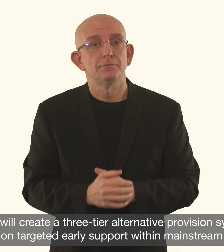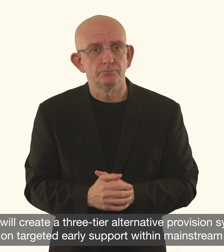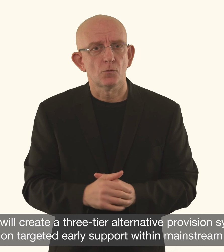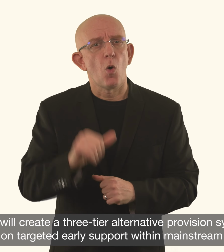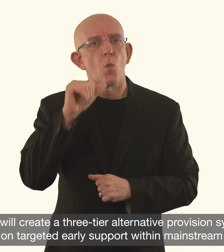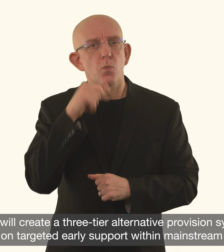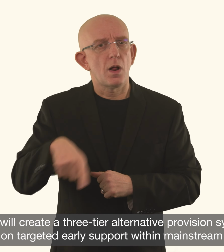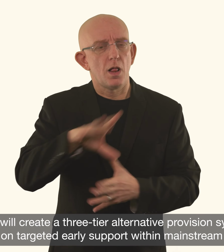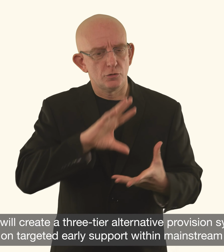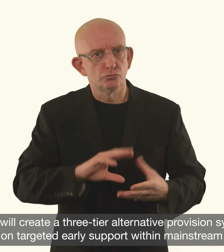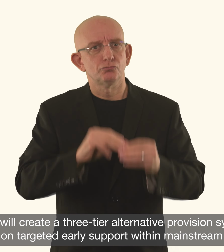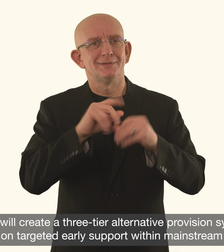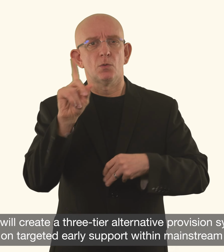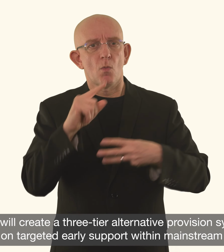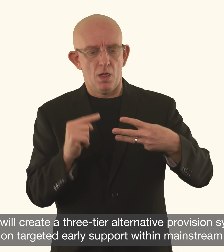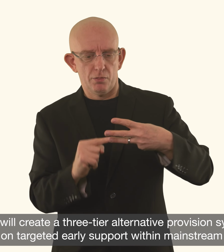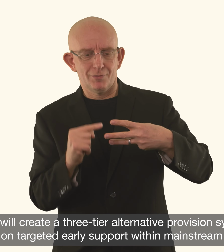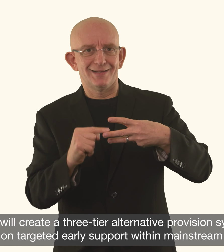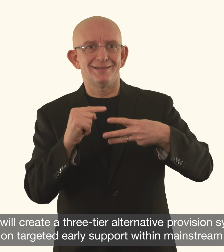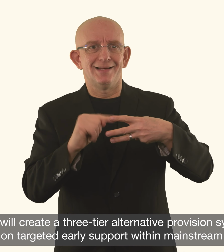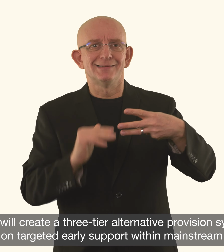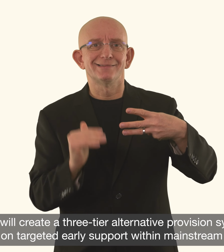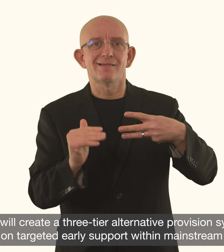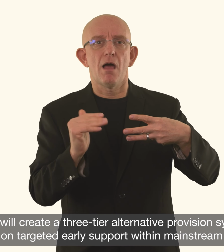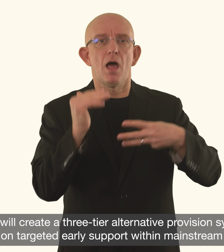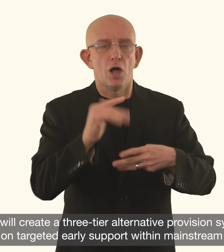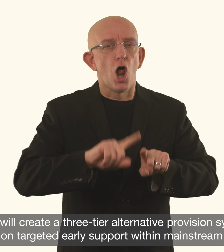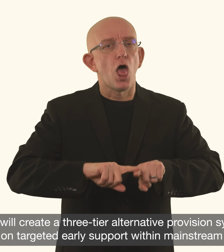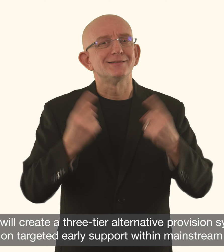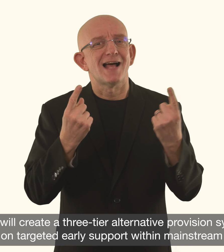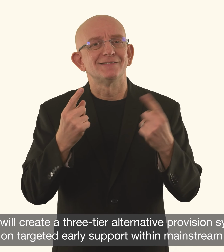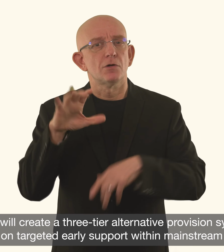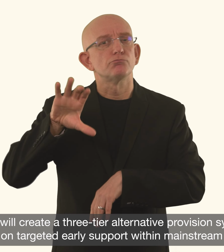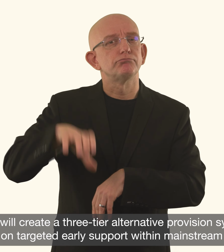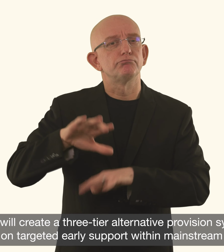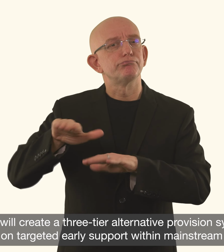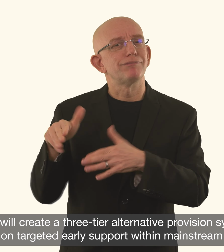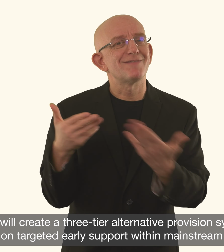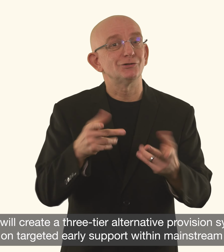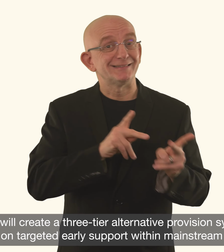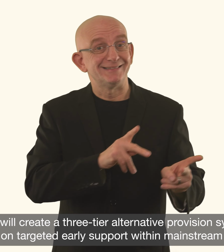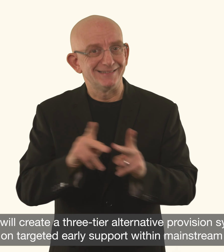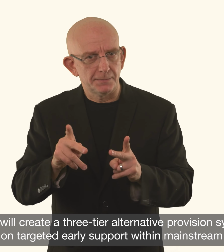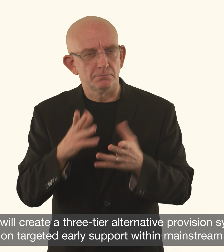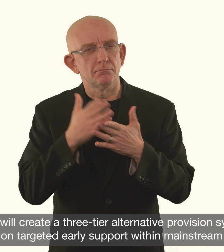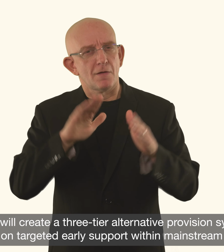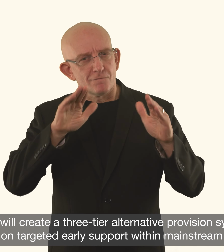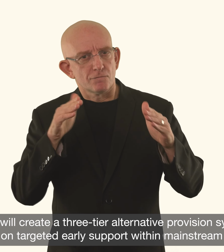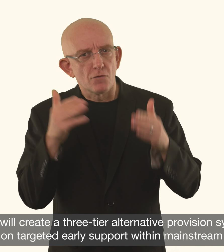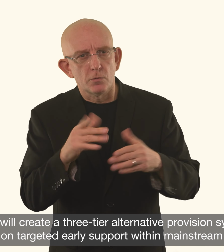Ten. We will create a three-tier alternative provision system focusing on targeted early support within